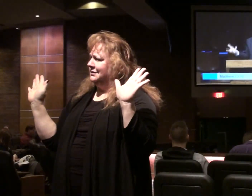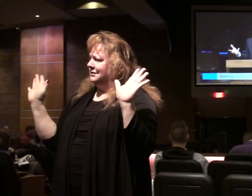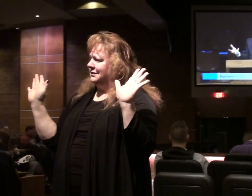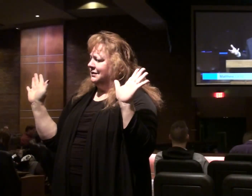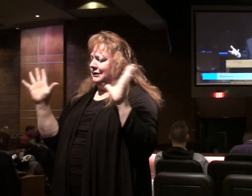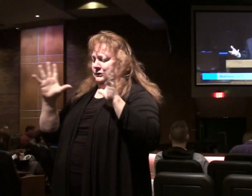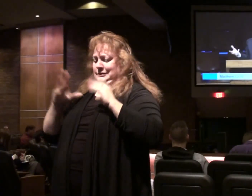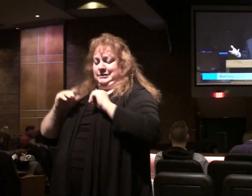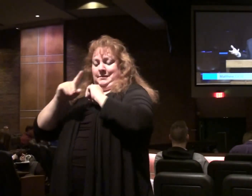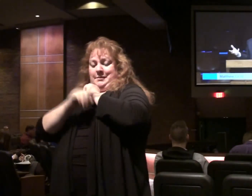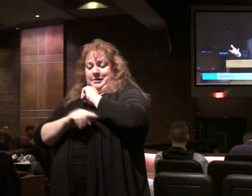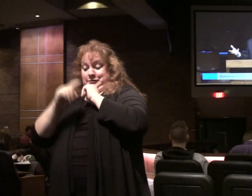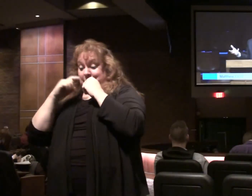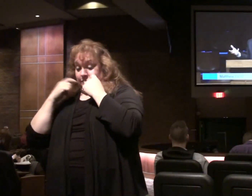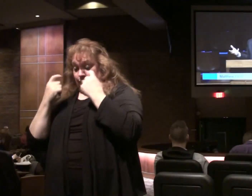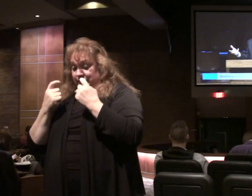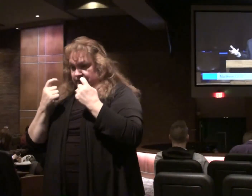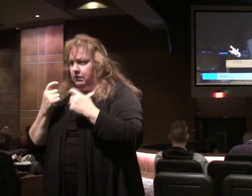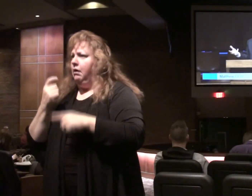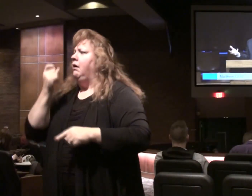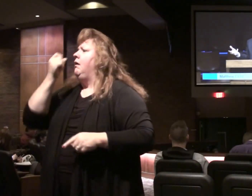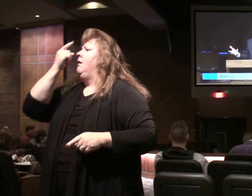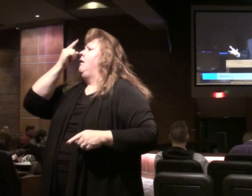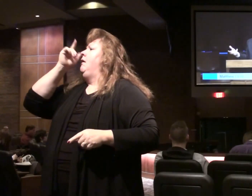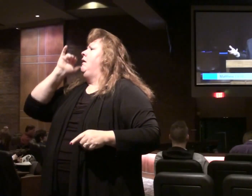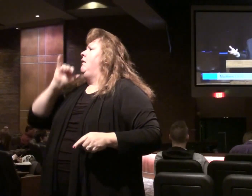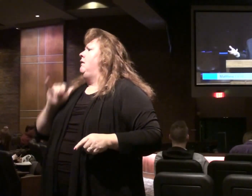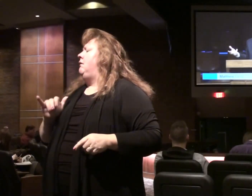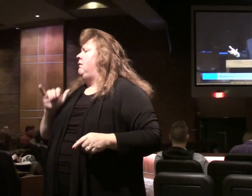To pay the penalty for sin.